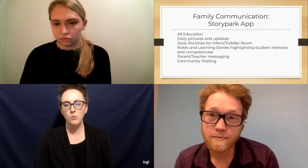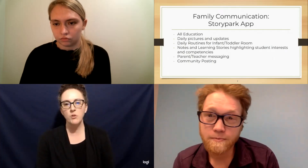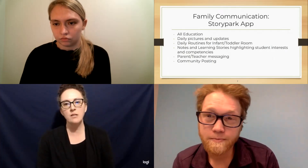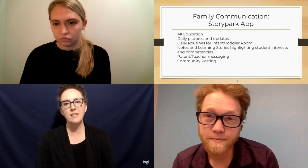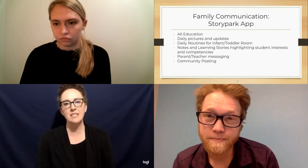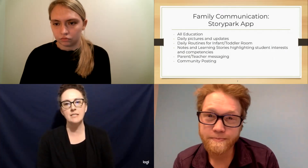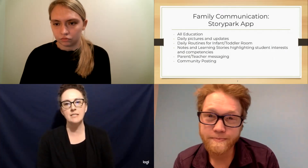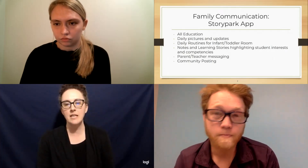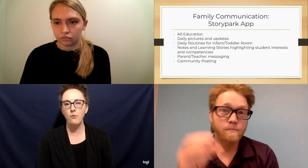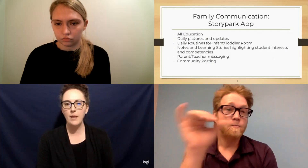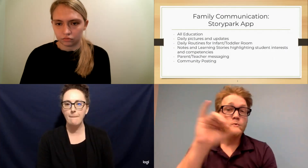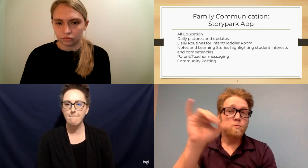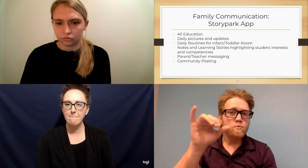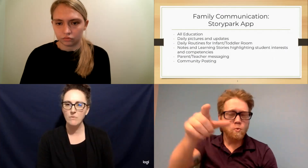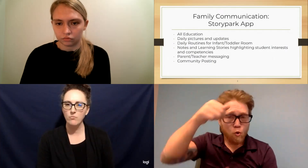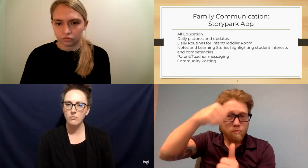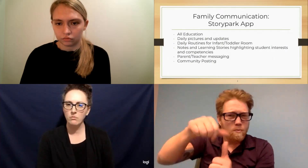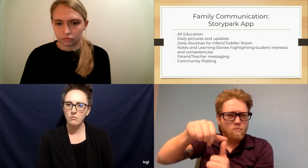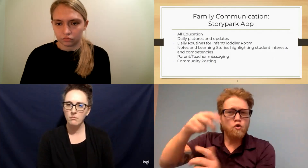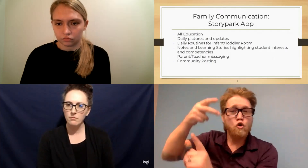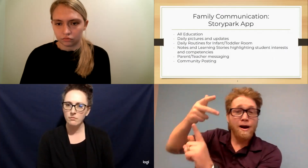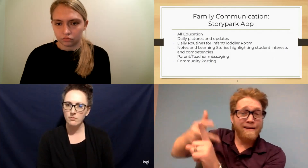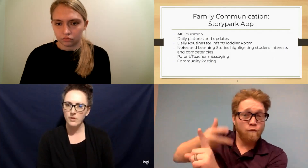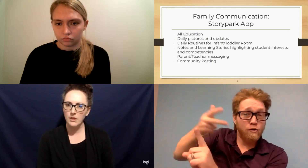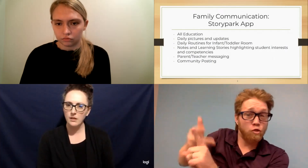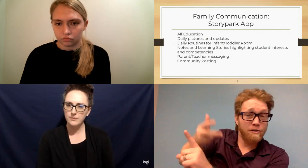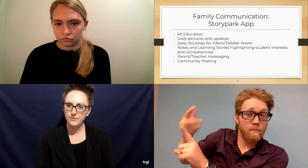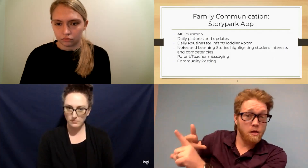And we're trying to be consistent in that way.